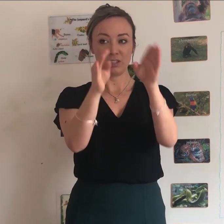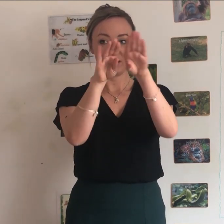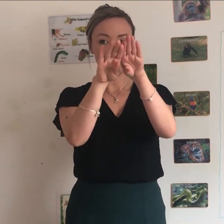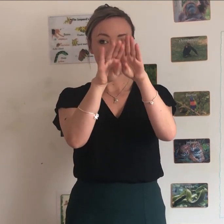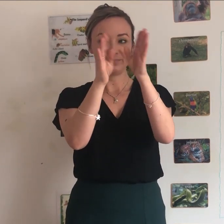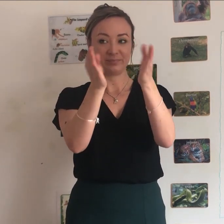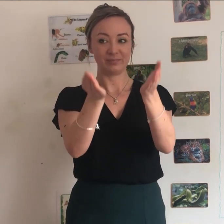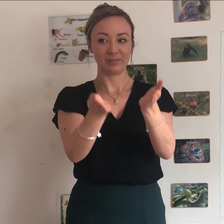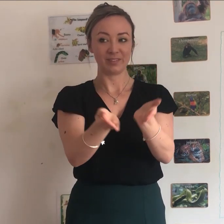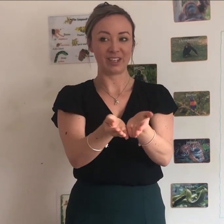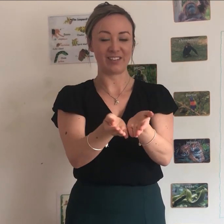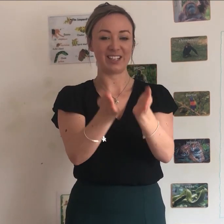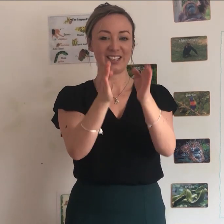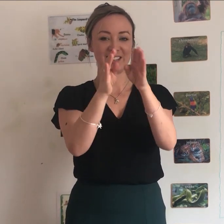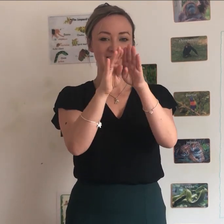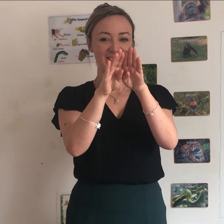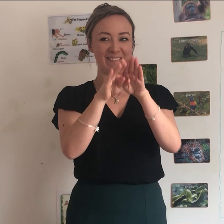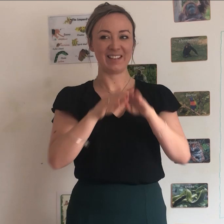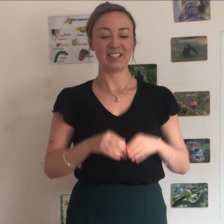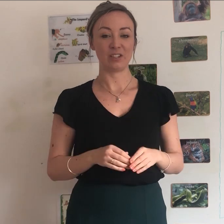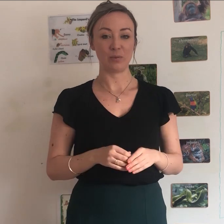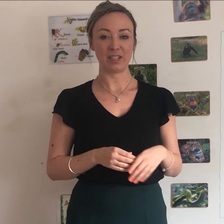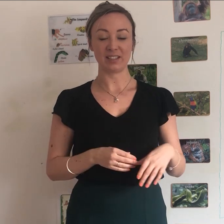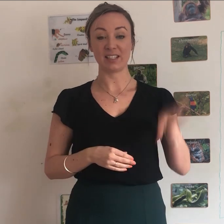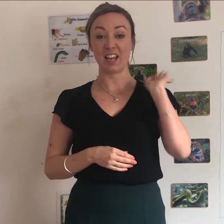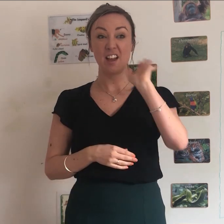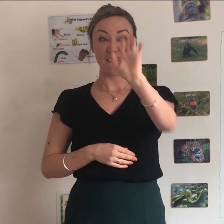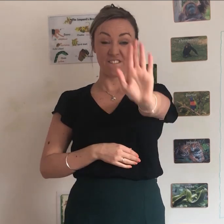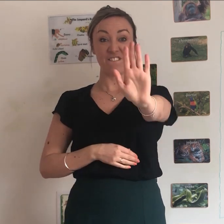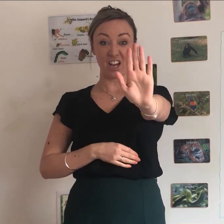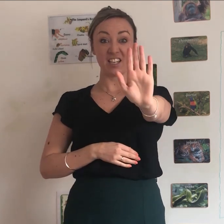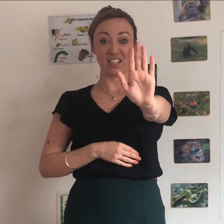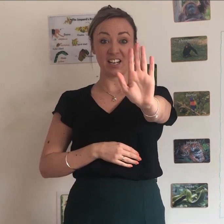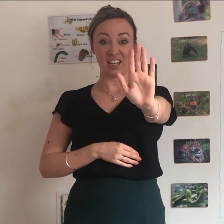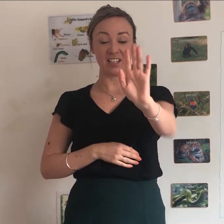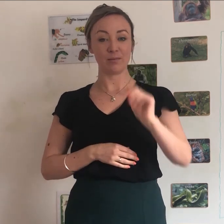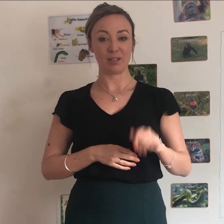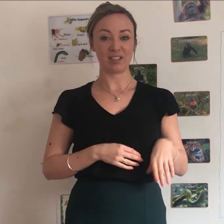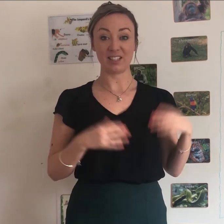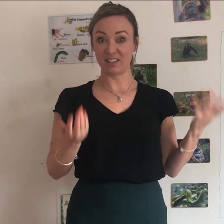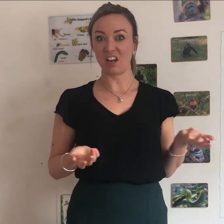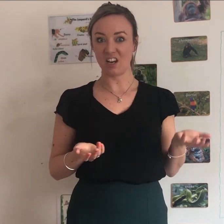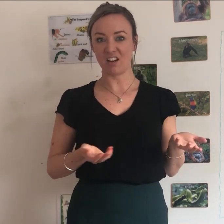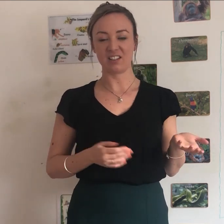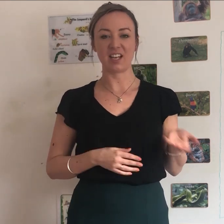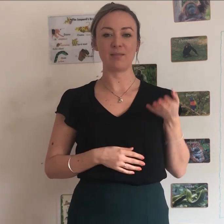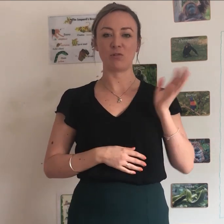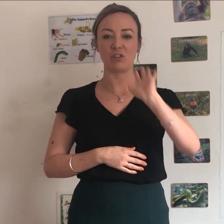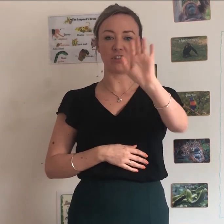tortoise? Very good. So we can say, finally, because it's the last animal to